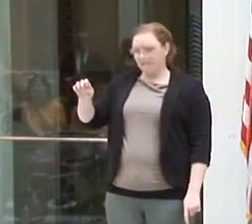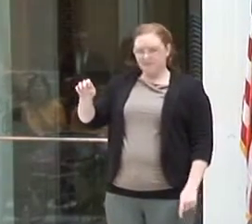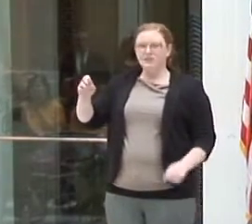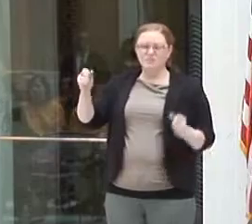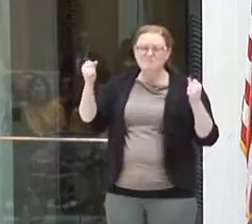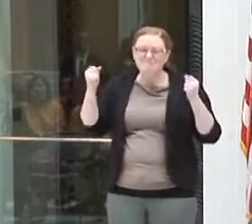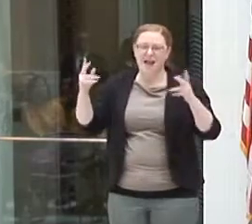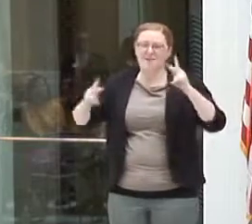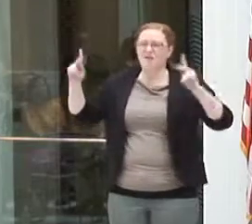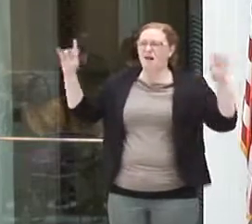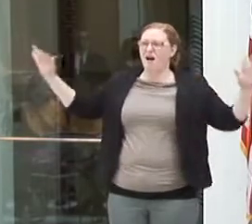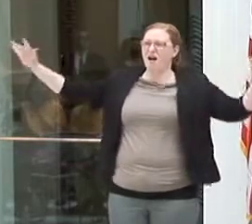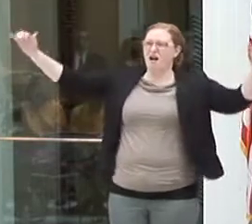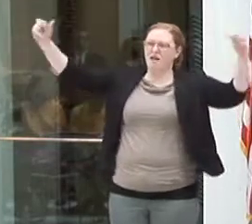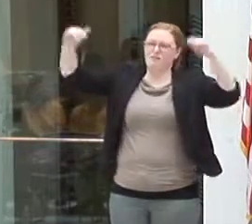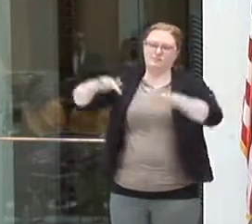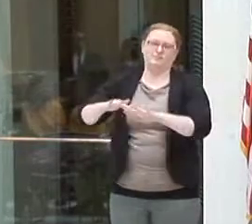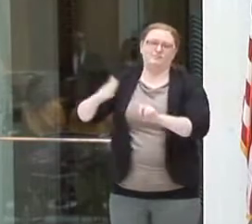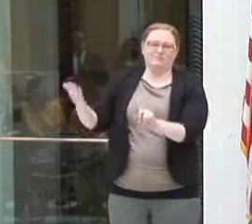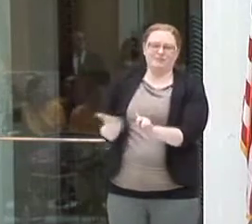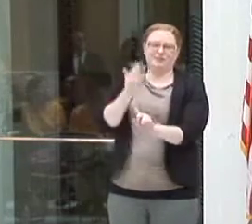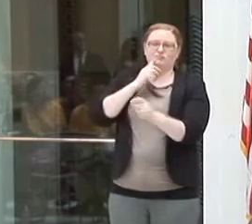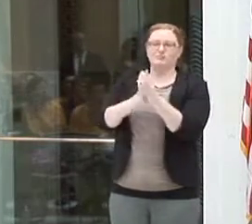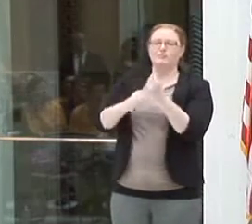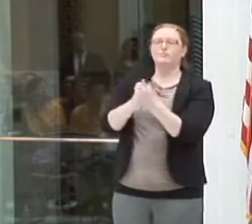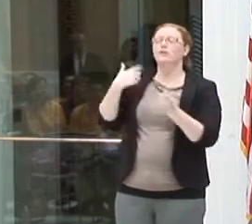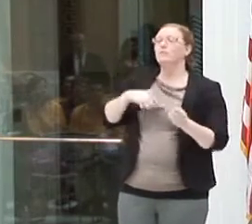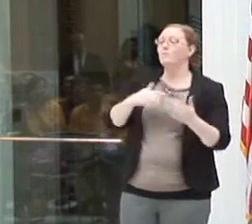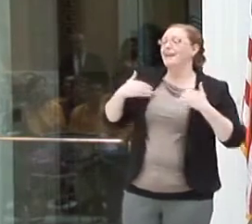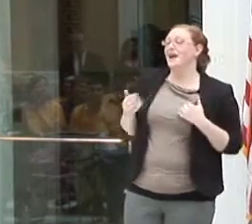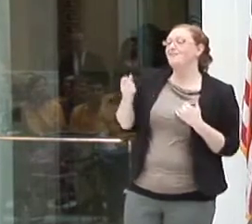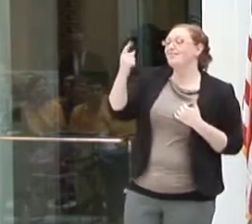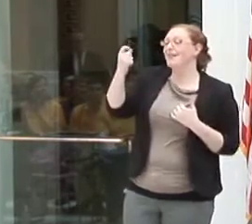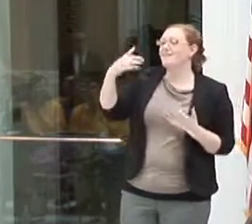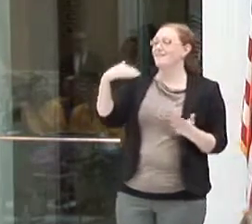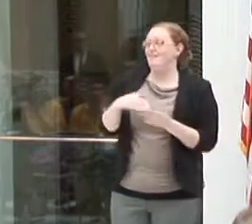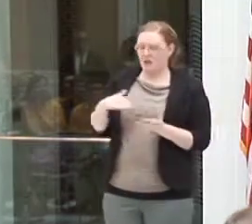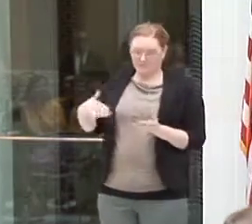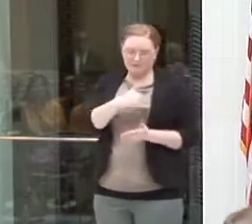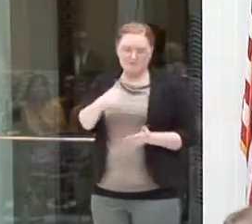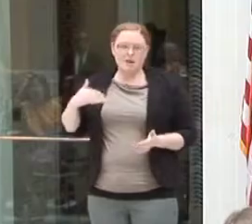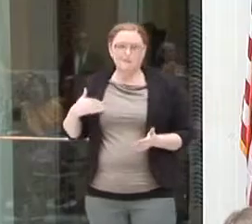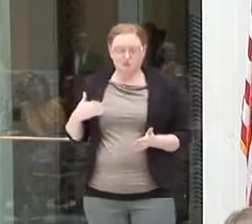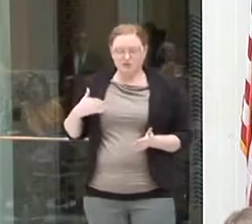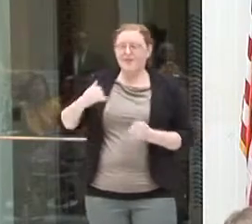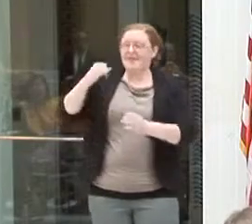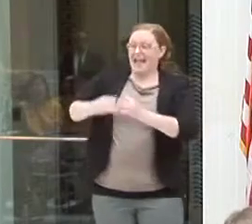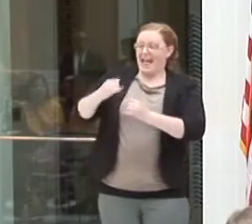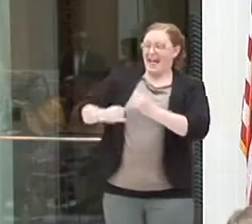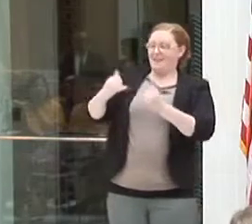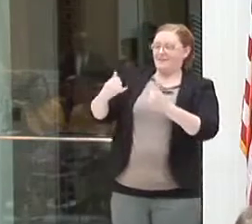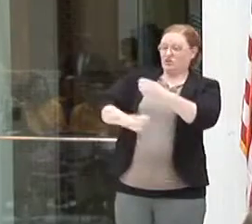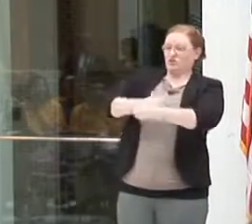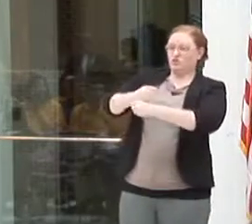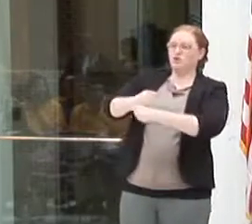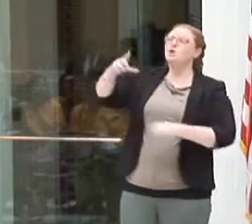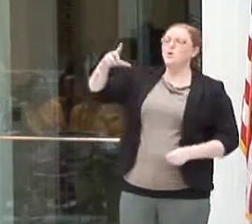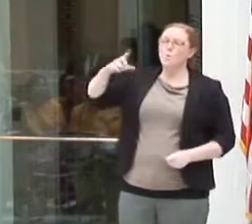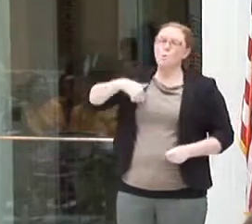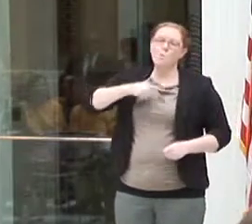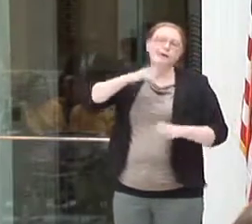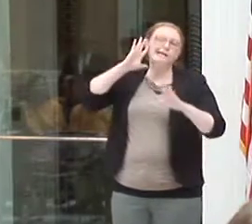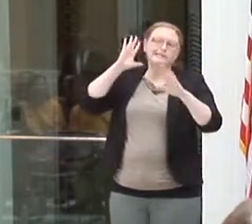believe in what we do i want to correct michael we have 11 000 members and by the end of this year 20 000 people will be wearing the gold and